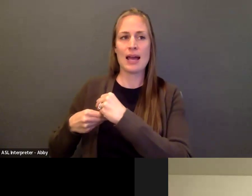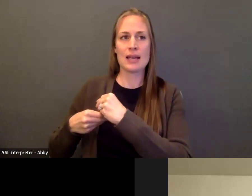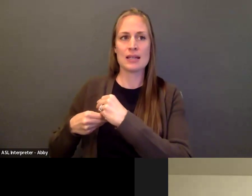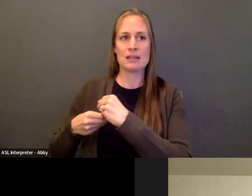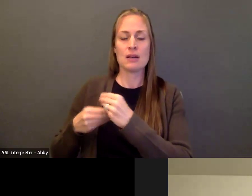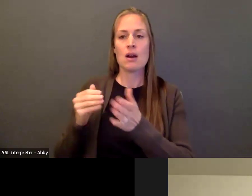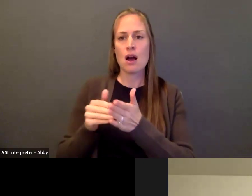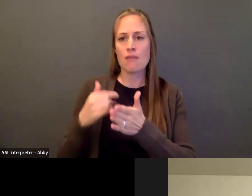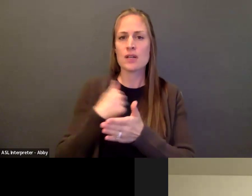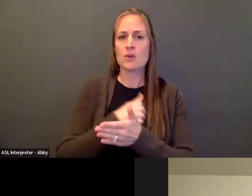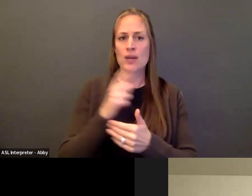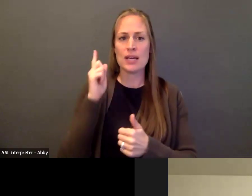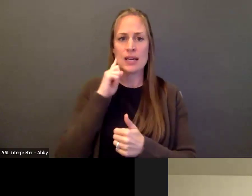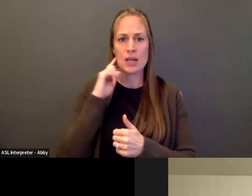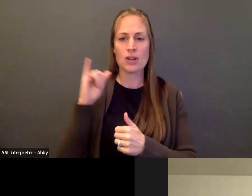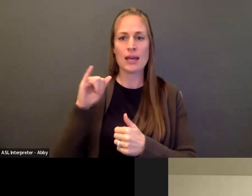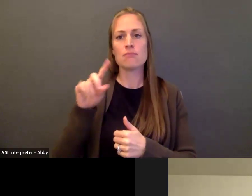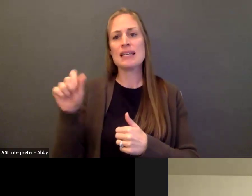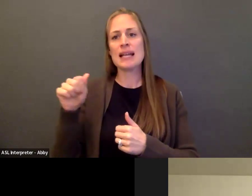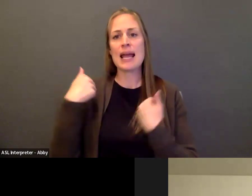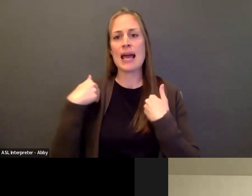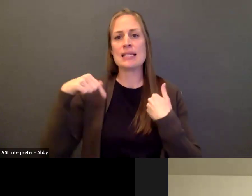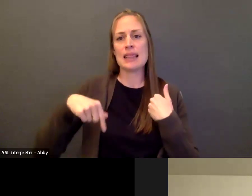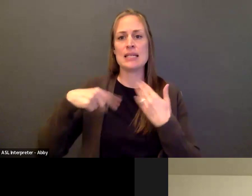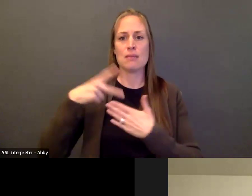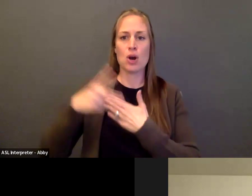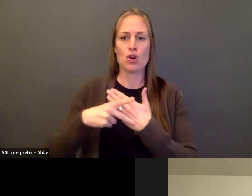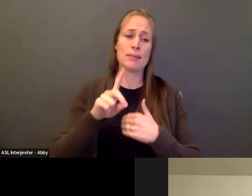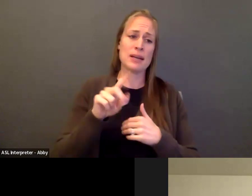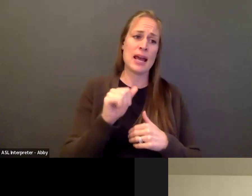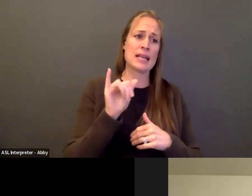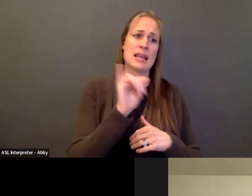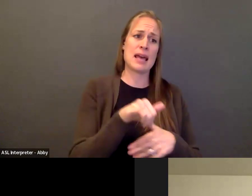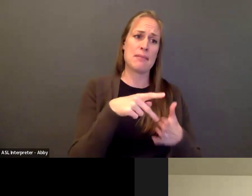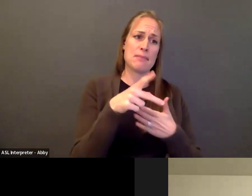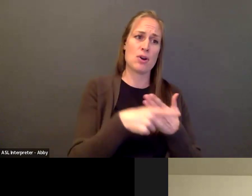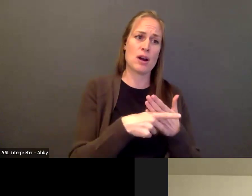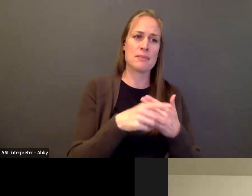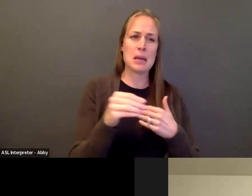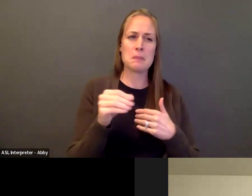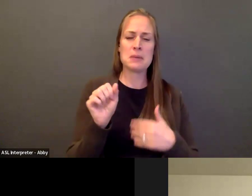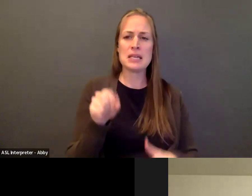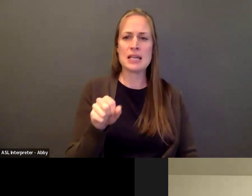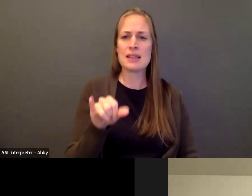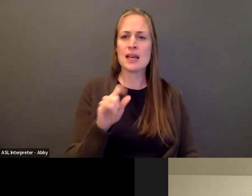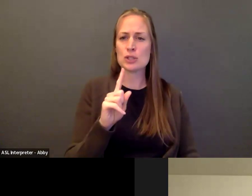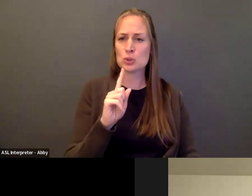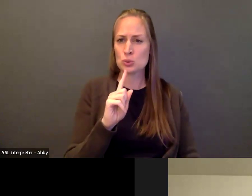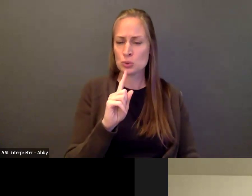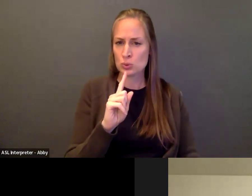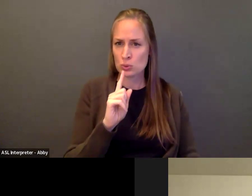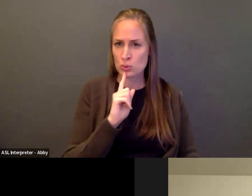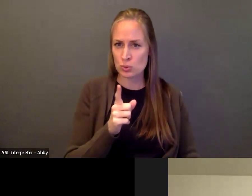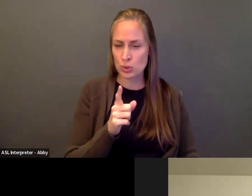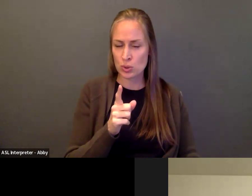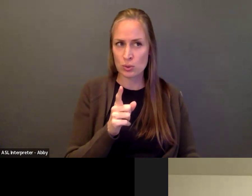like DDA has this program and DDA has that program, and that's true to a certain extent, but what's not recognized in a lot of cases is